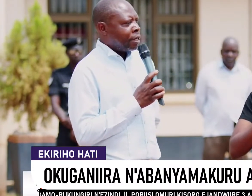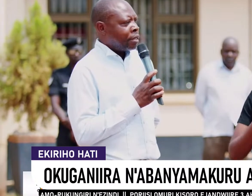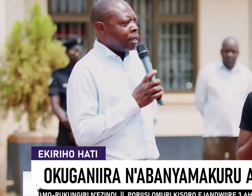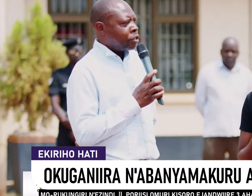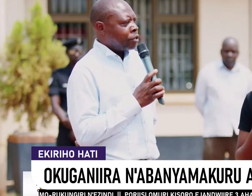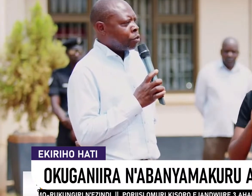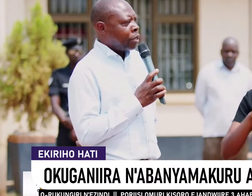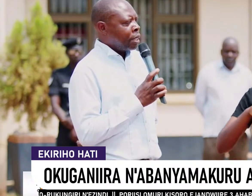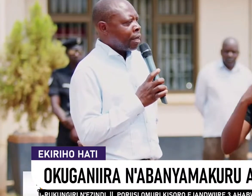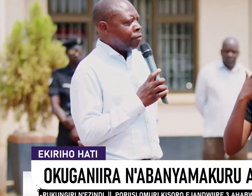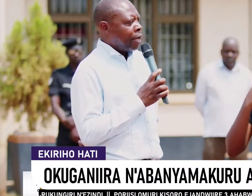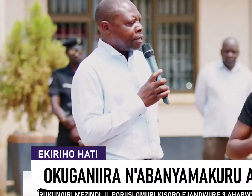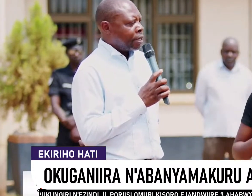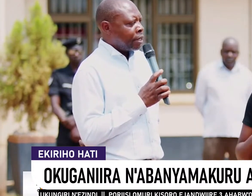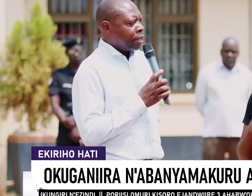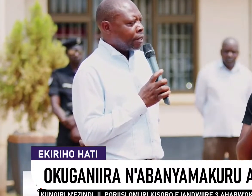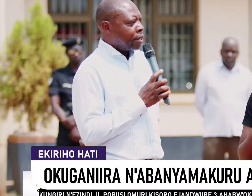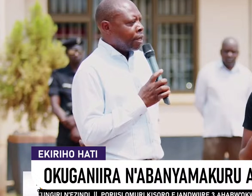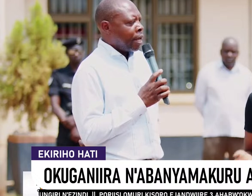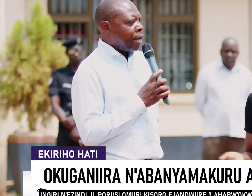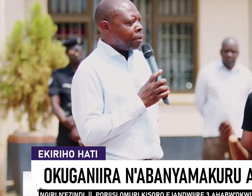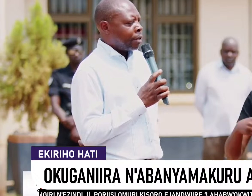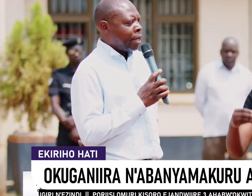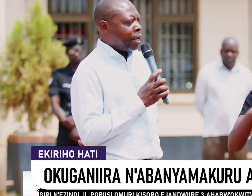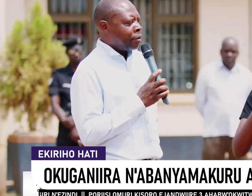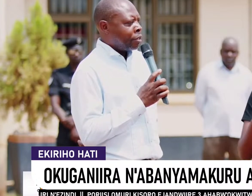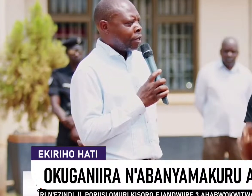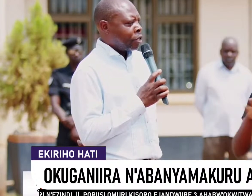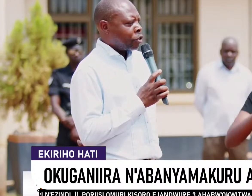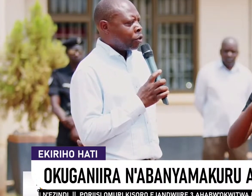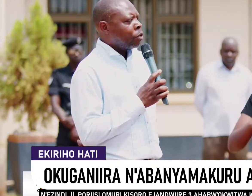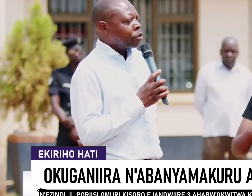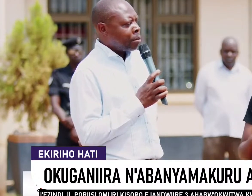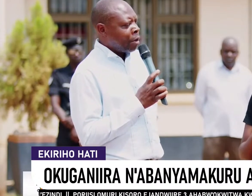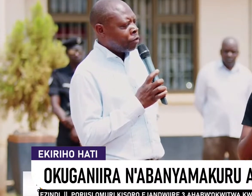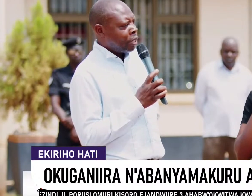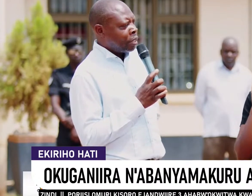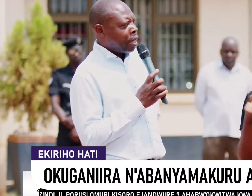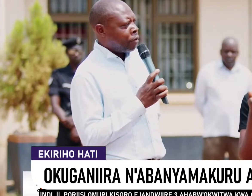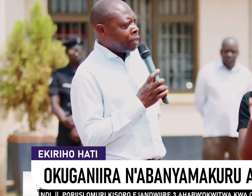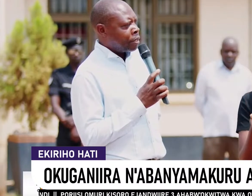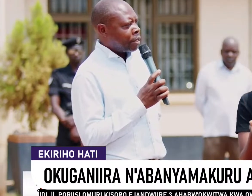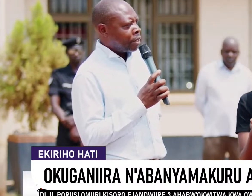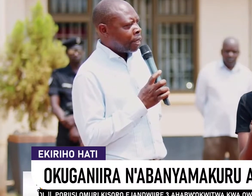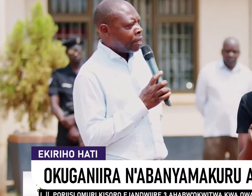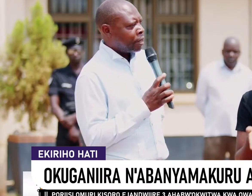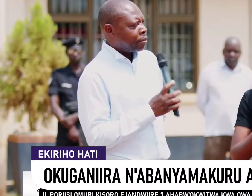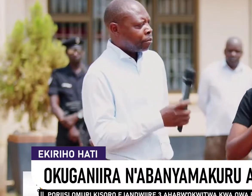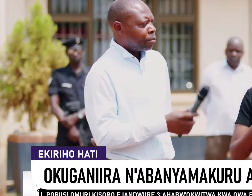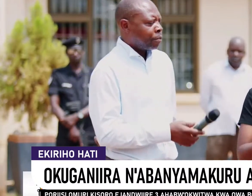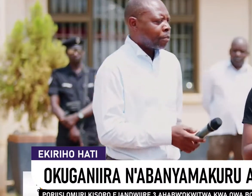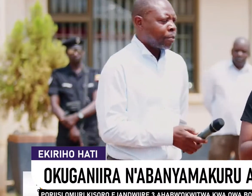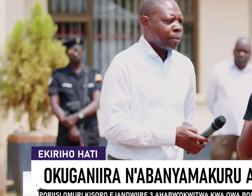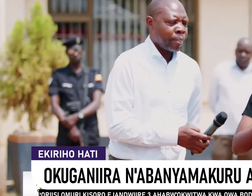part in these elections. Won't this affect their resignation, or some have not yet registered, sir?